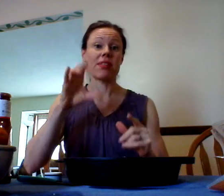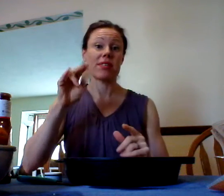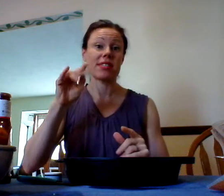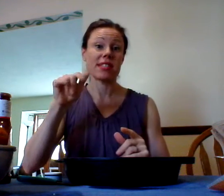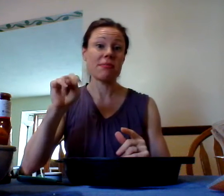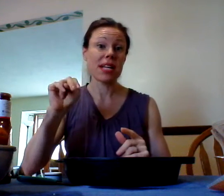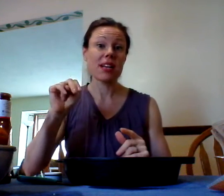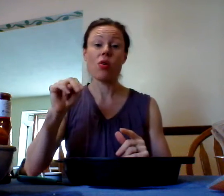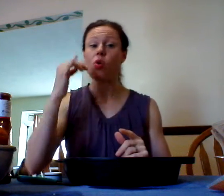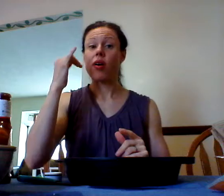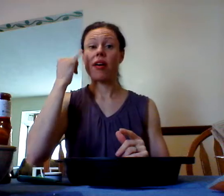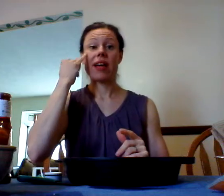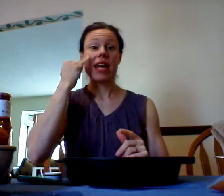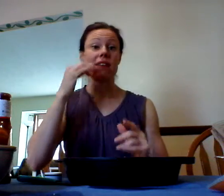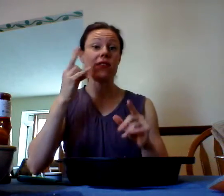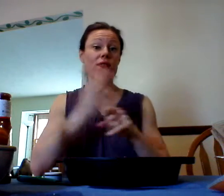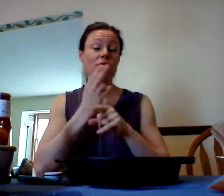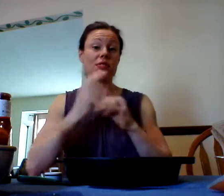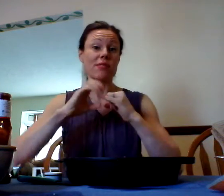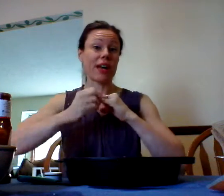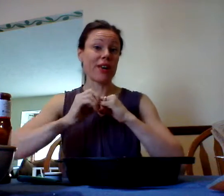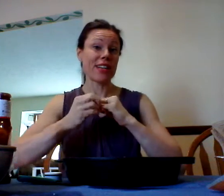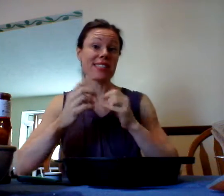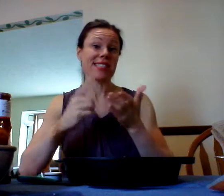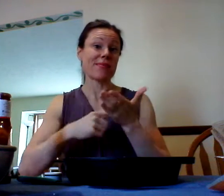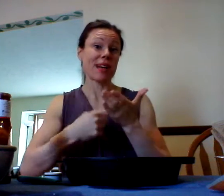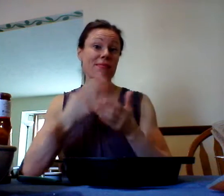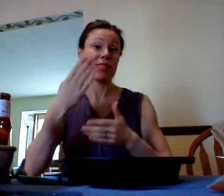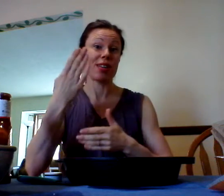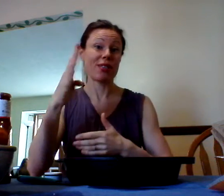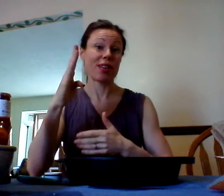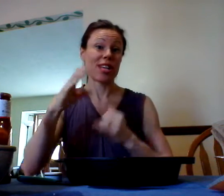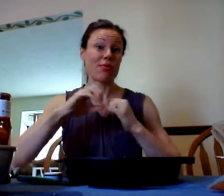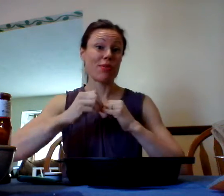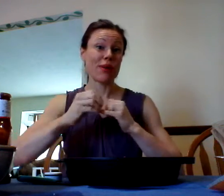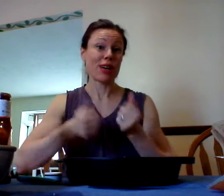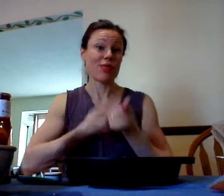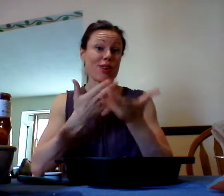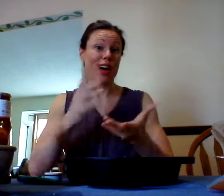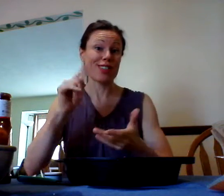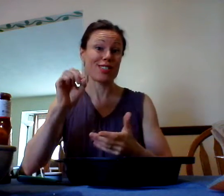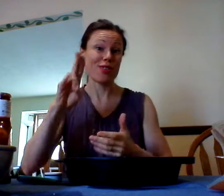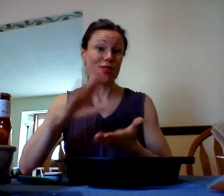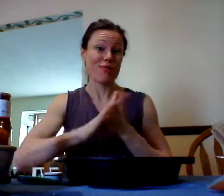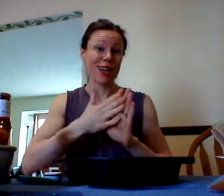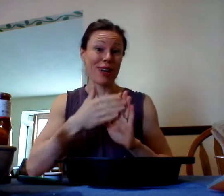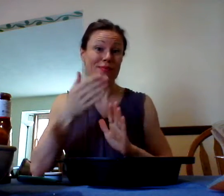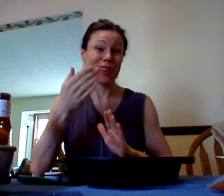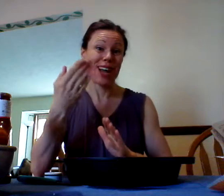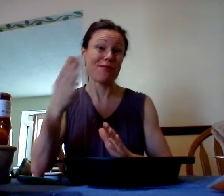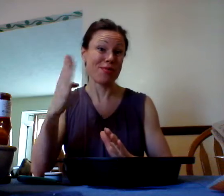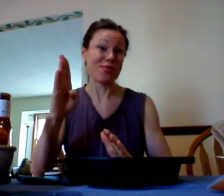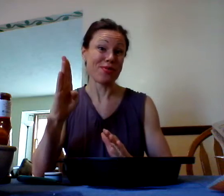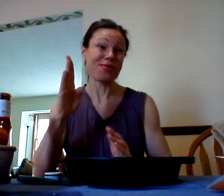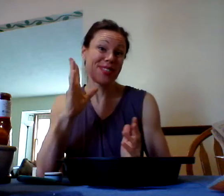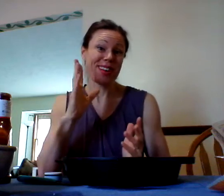either cinnamon, or if you've used berries, sometimes the blueberries will cause the tofu to become kind of blue,